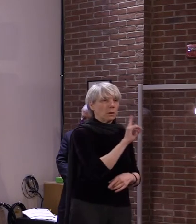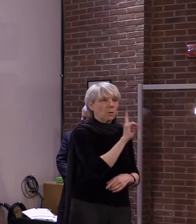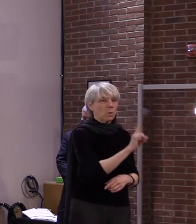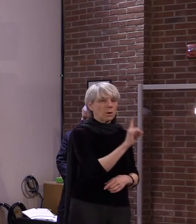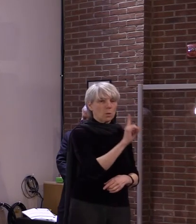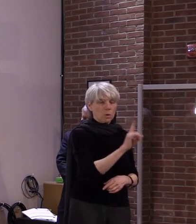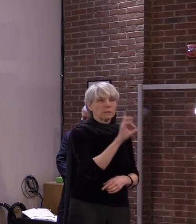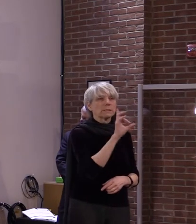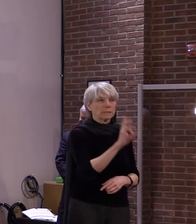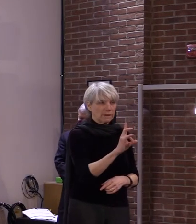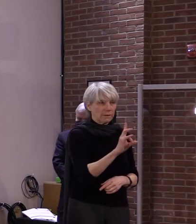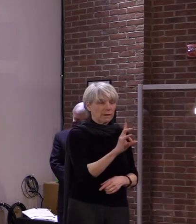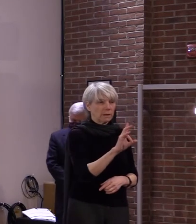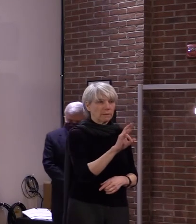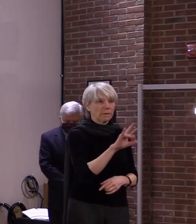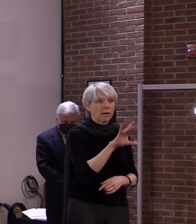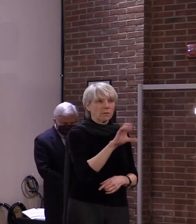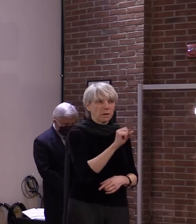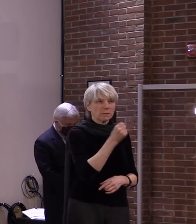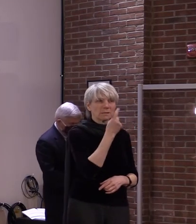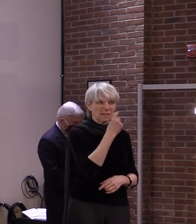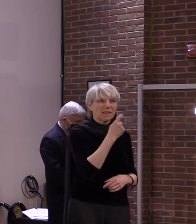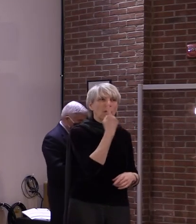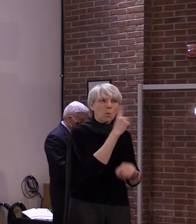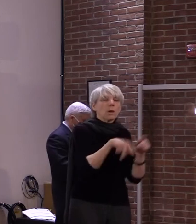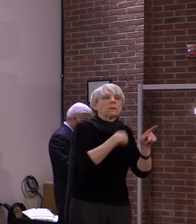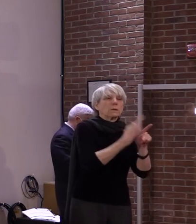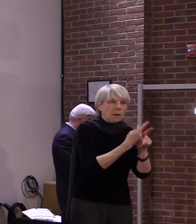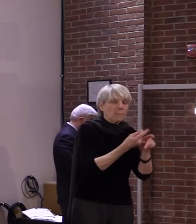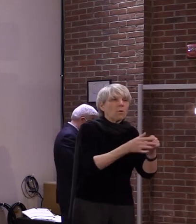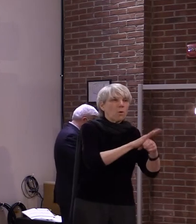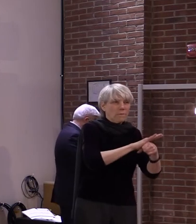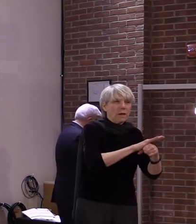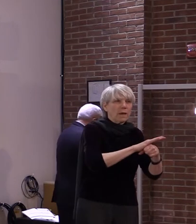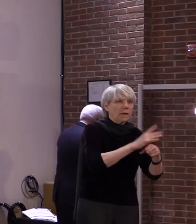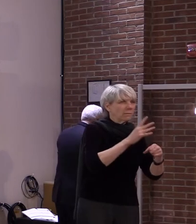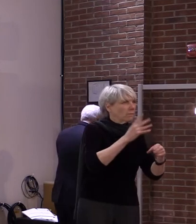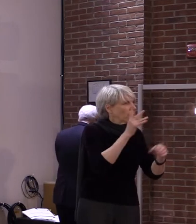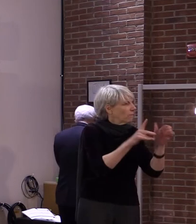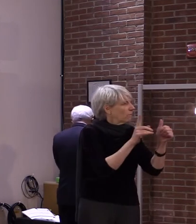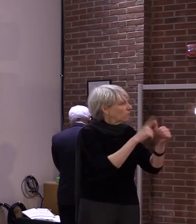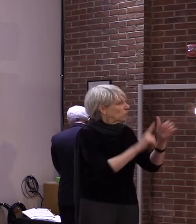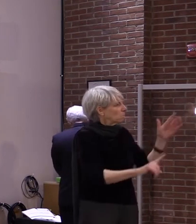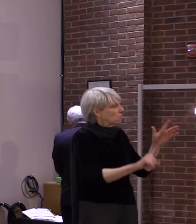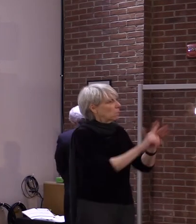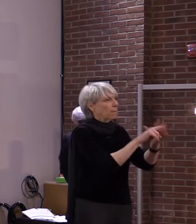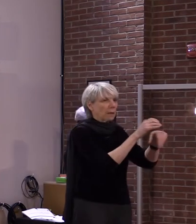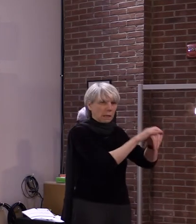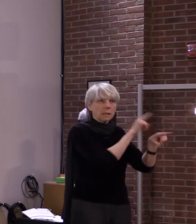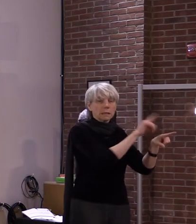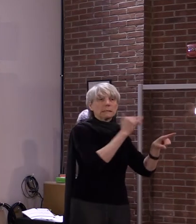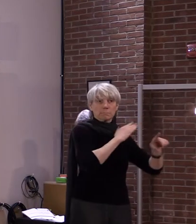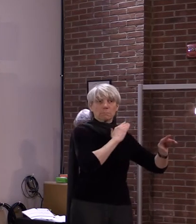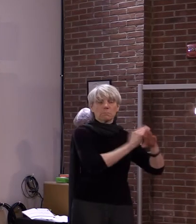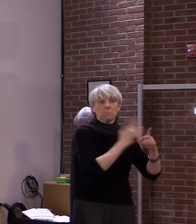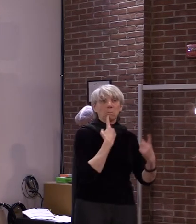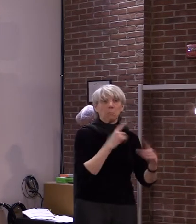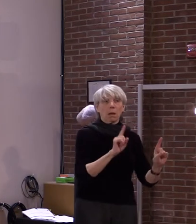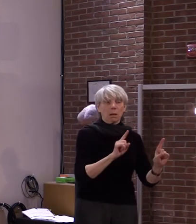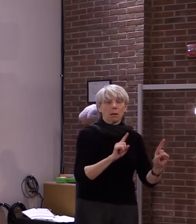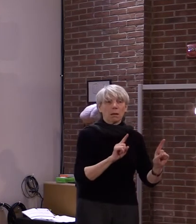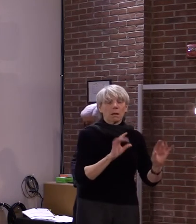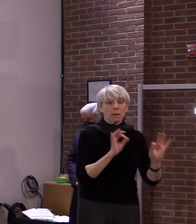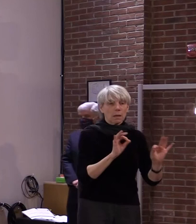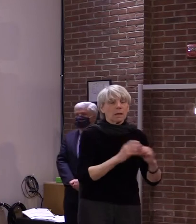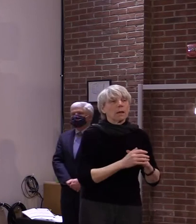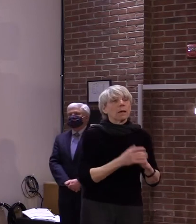i can't put a number to that yet in terms of the level of effectiveness but certainly people have been reassured if nothing else